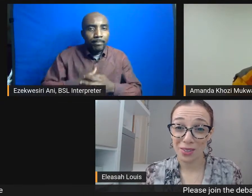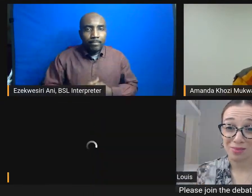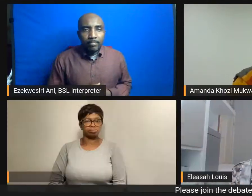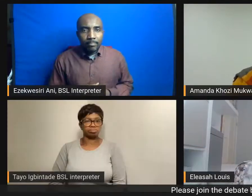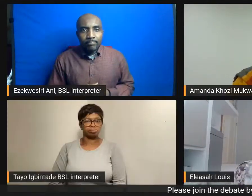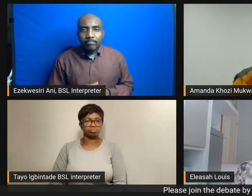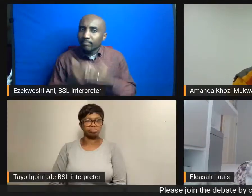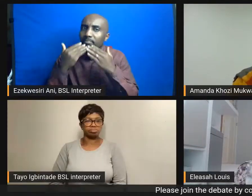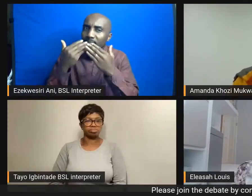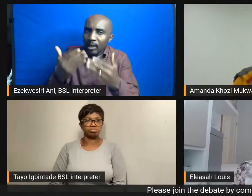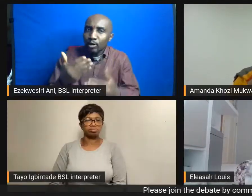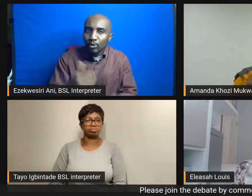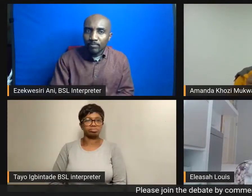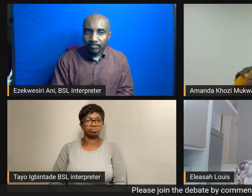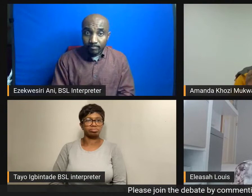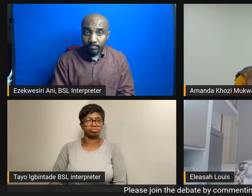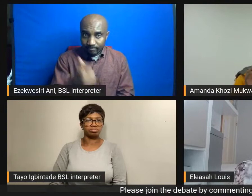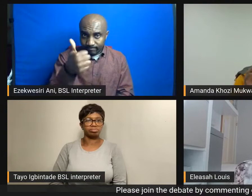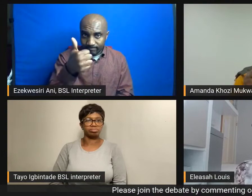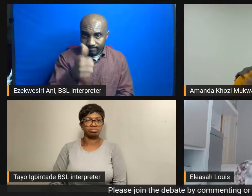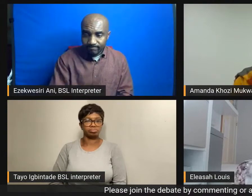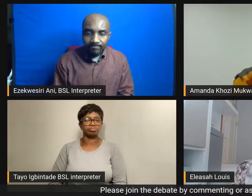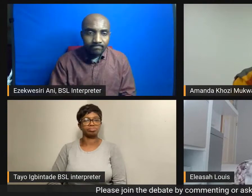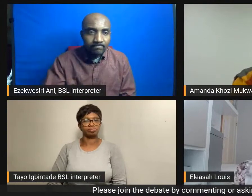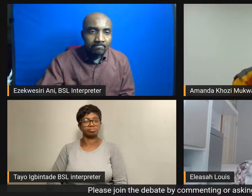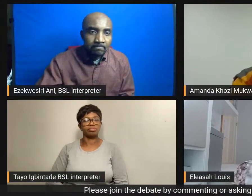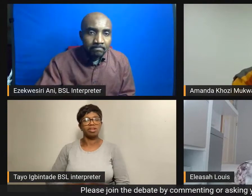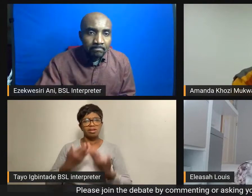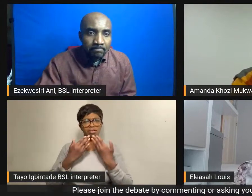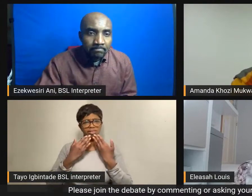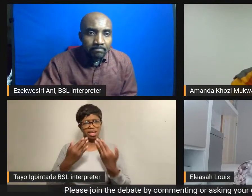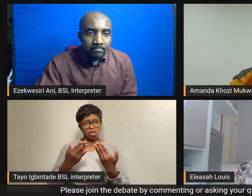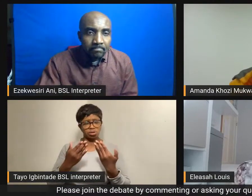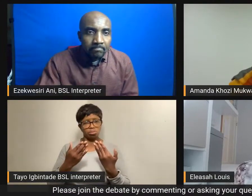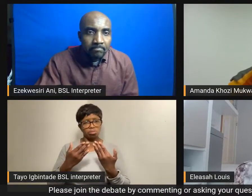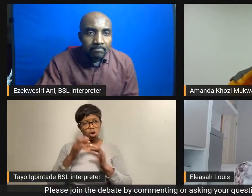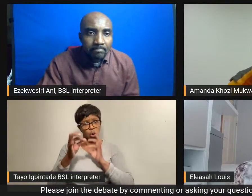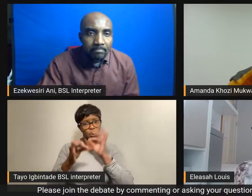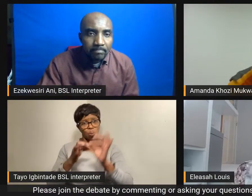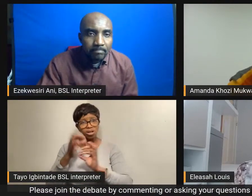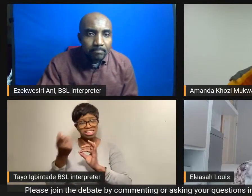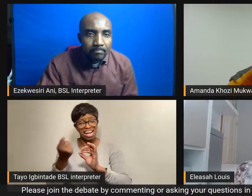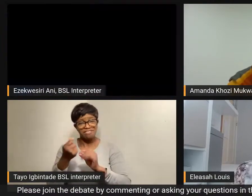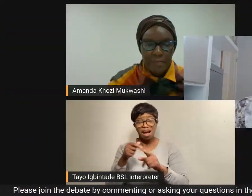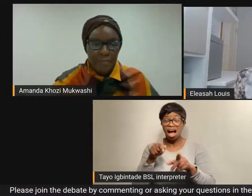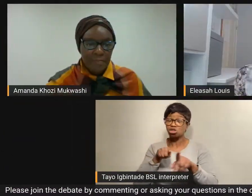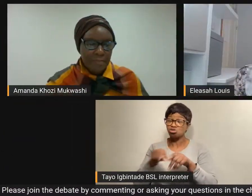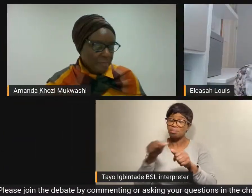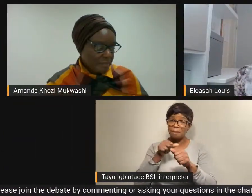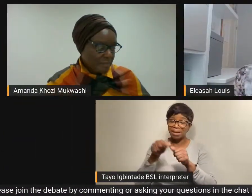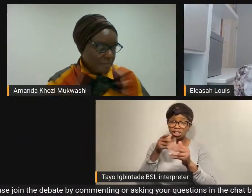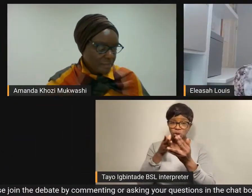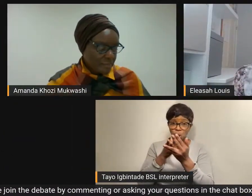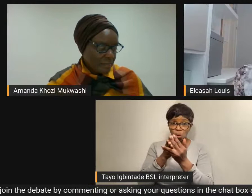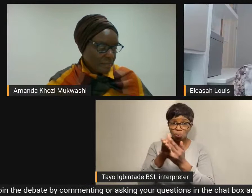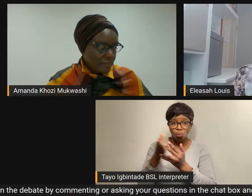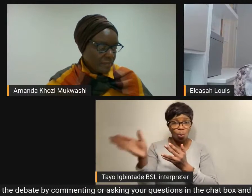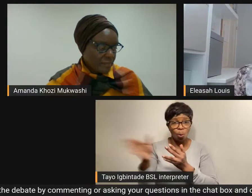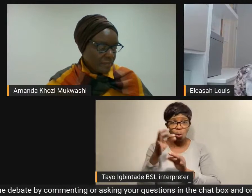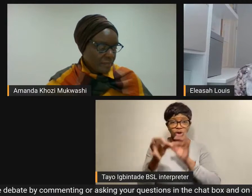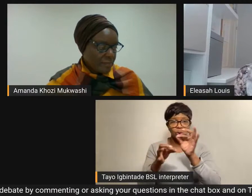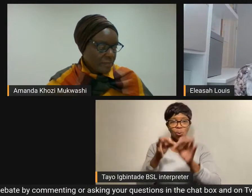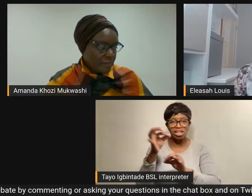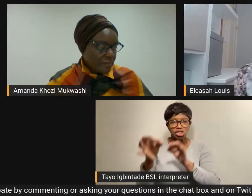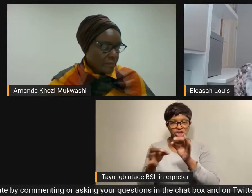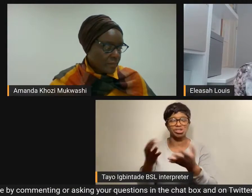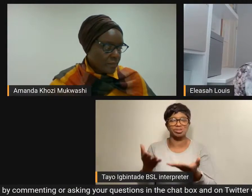Thank you. We've got quite a few questions coming in. So I'm going to do my best to work through them and try to get them coherent with